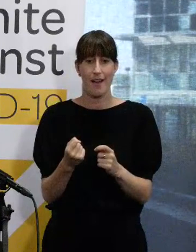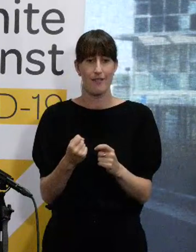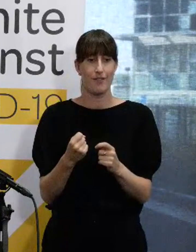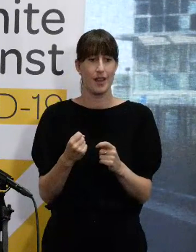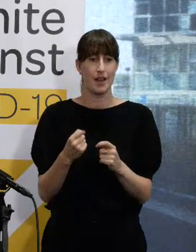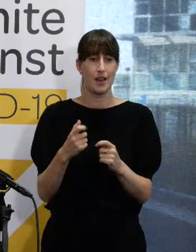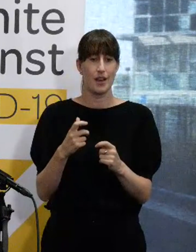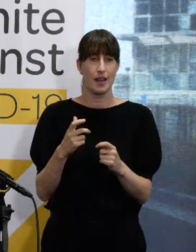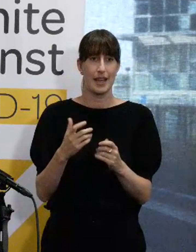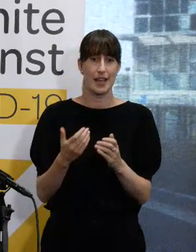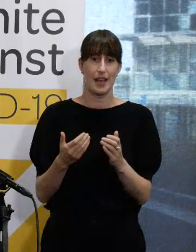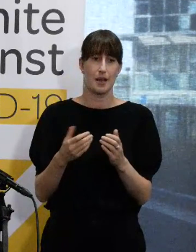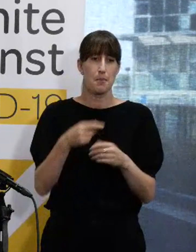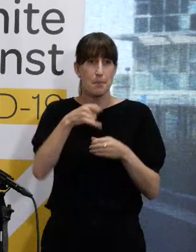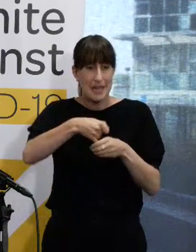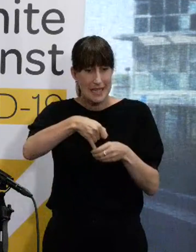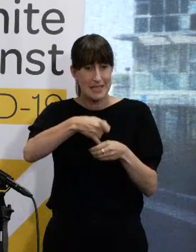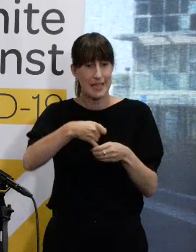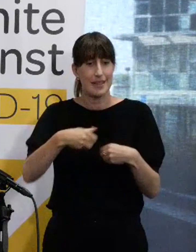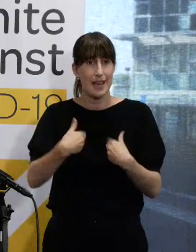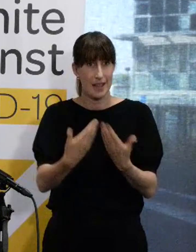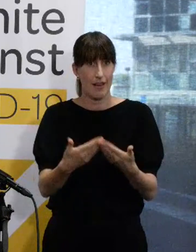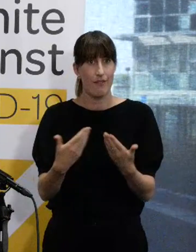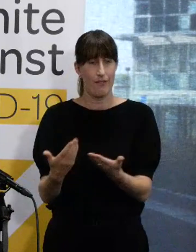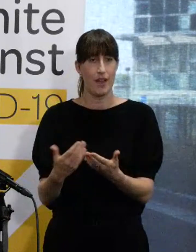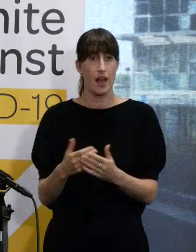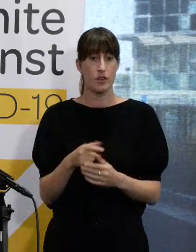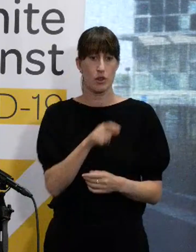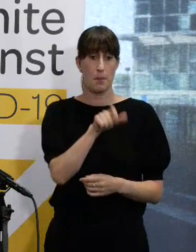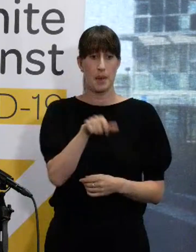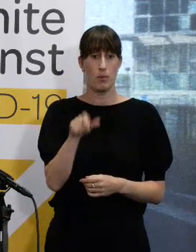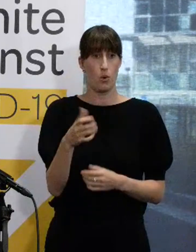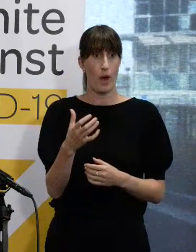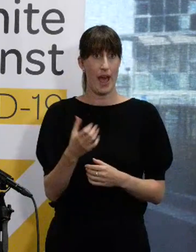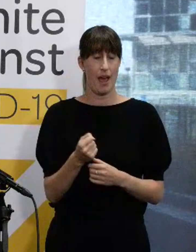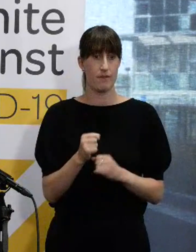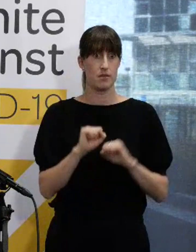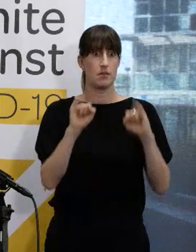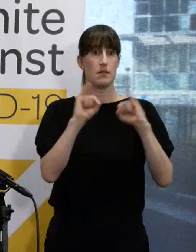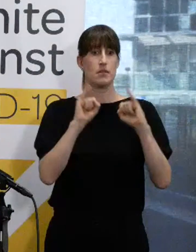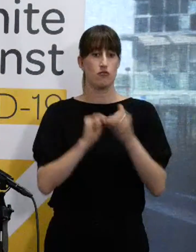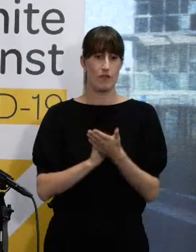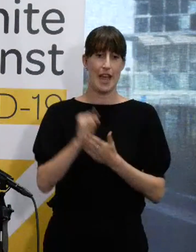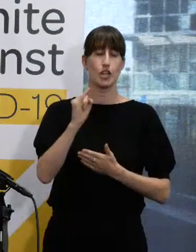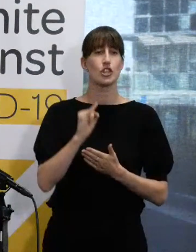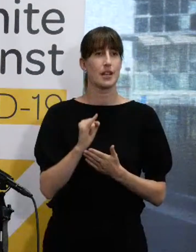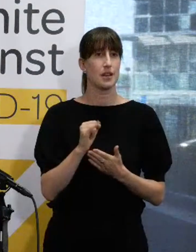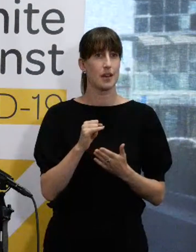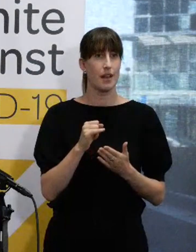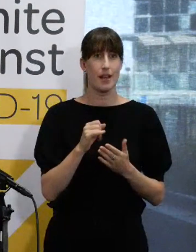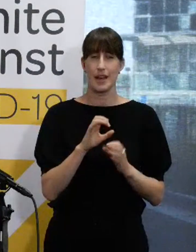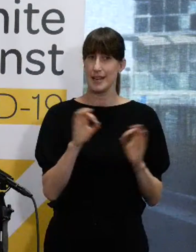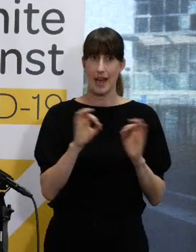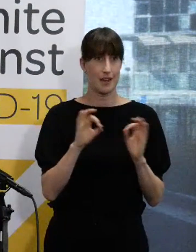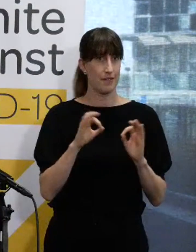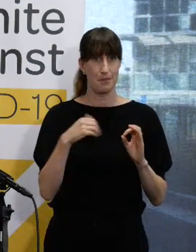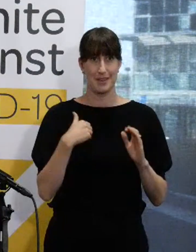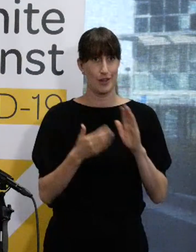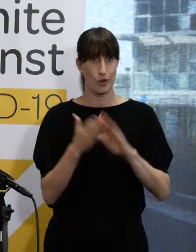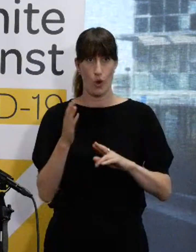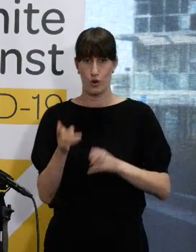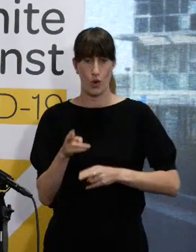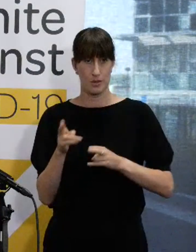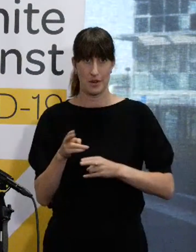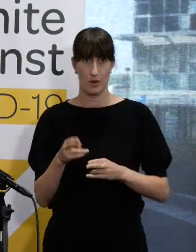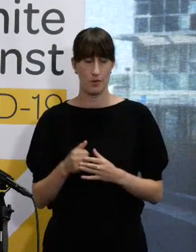required hospitalisation, and they recovered from the reaction they had. You've provided a range of advice to the government about how to cope with